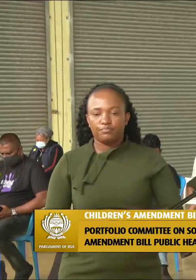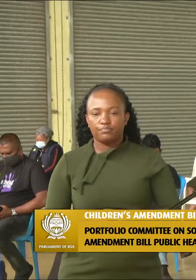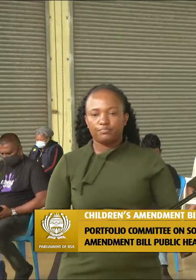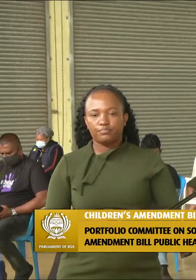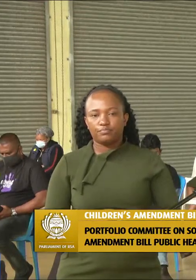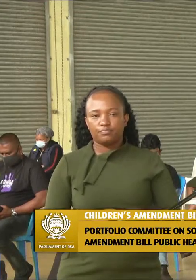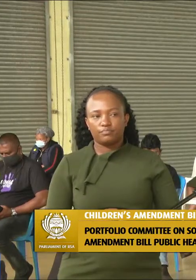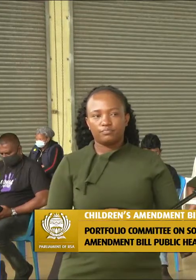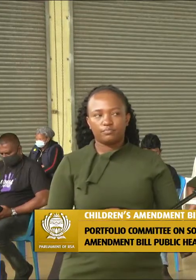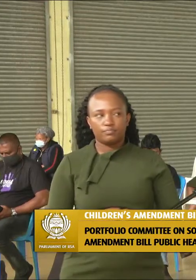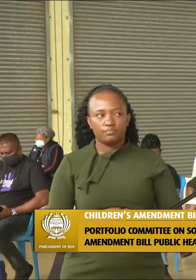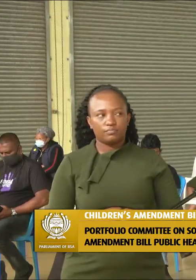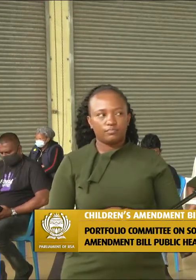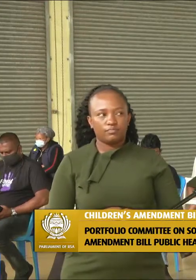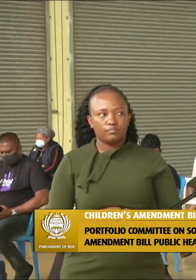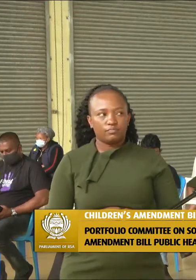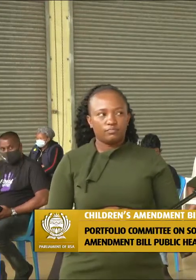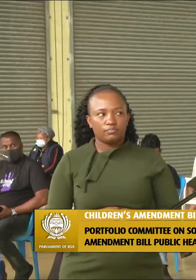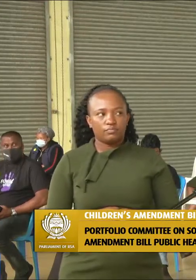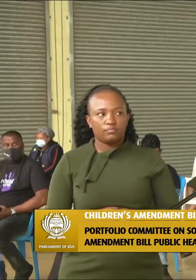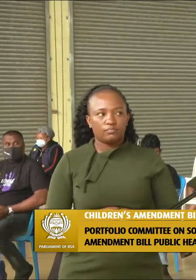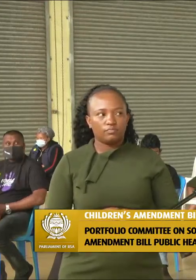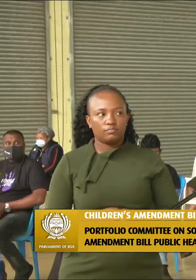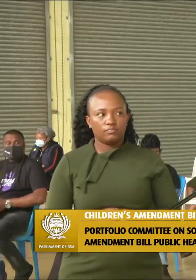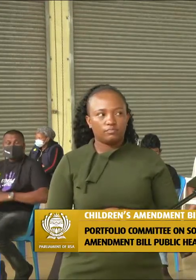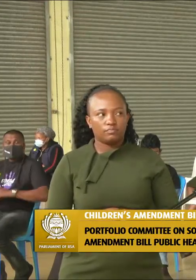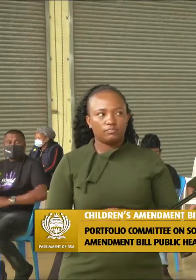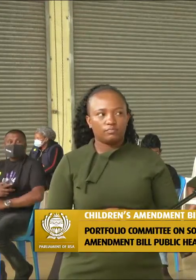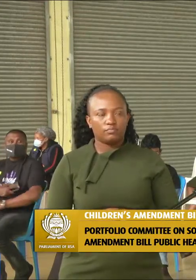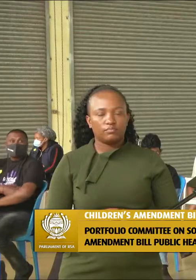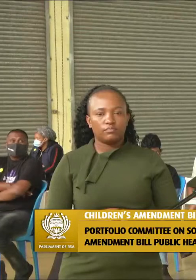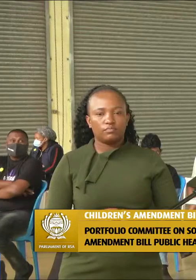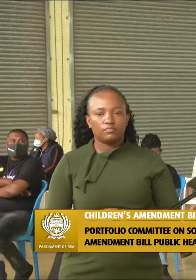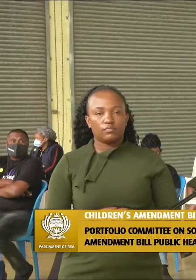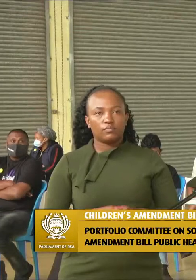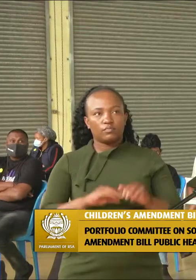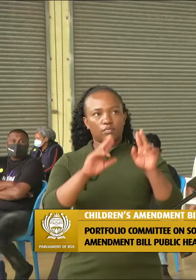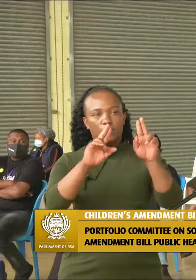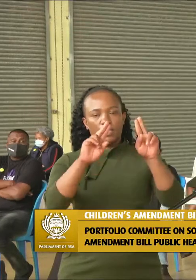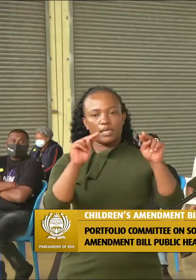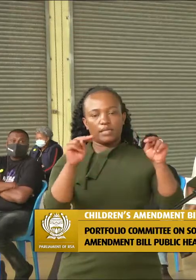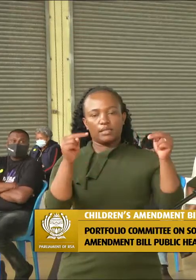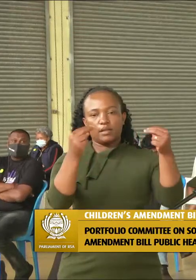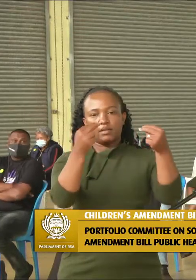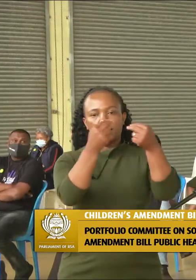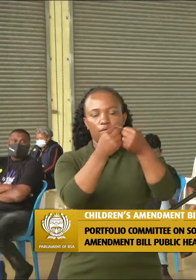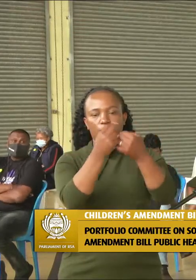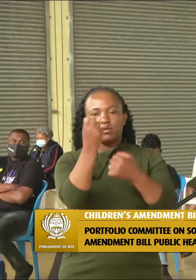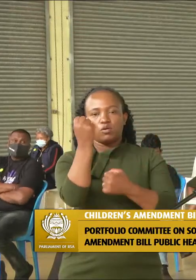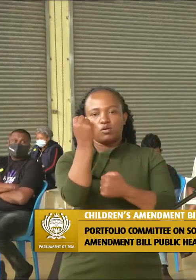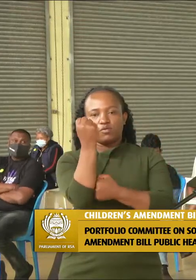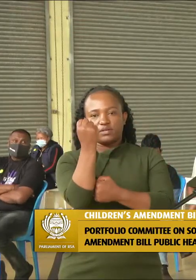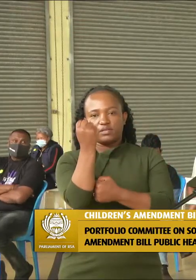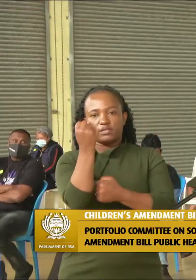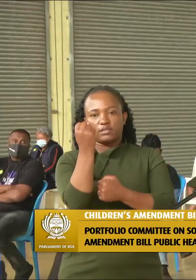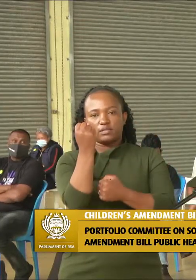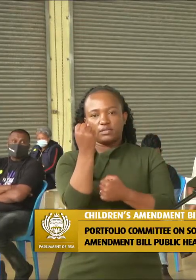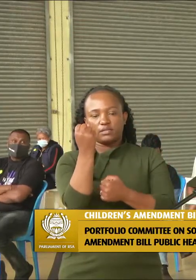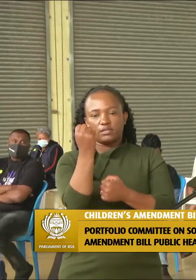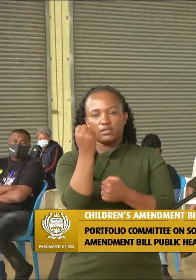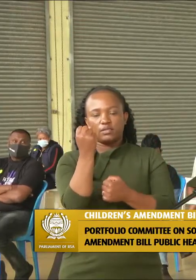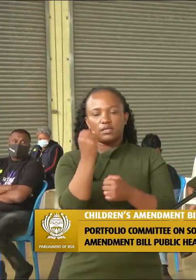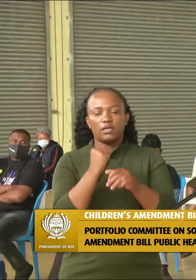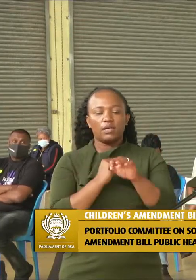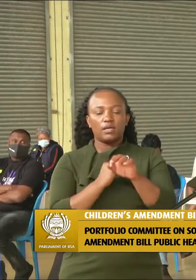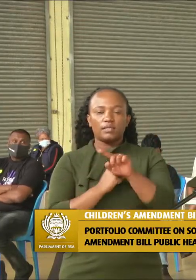.gov.za. Honorable National Office dash